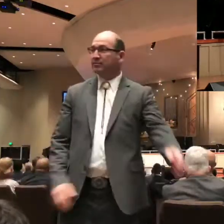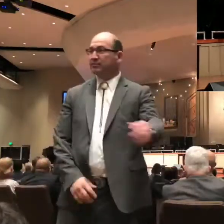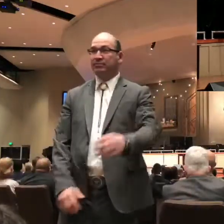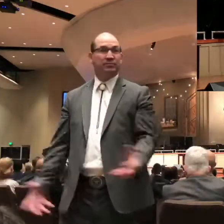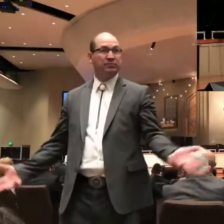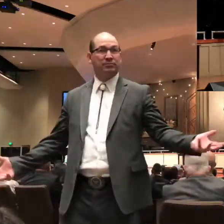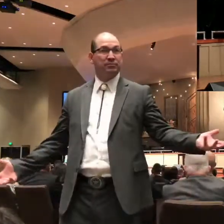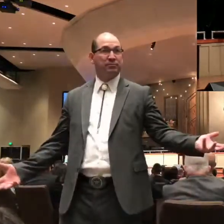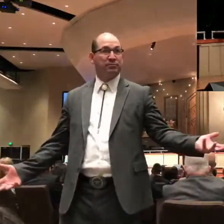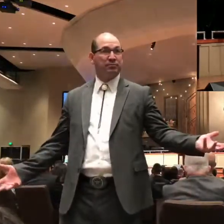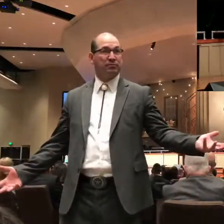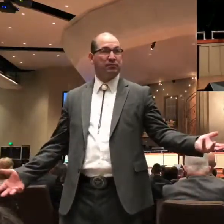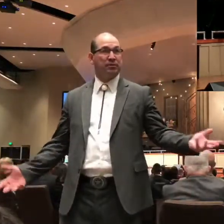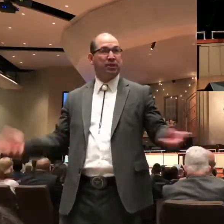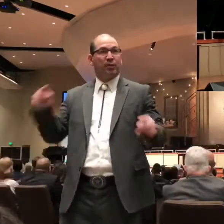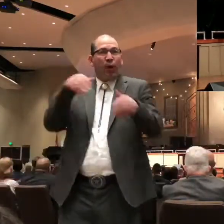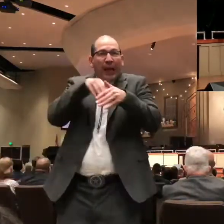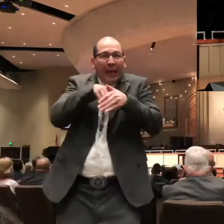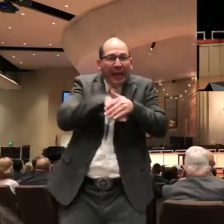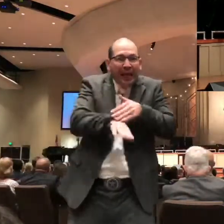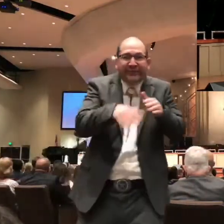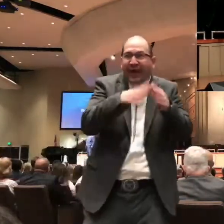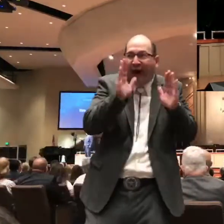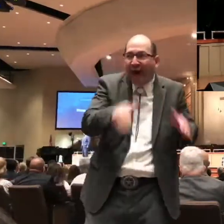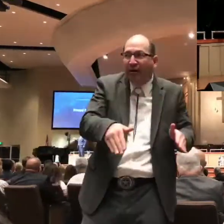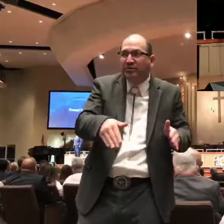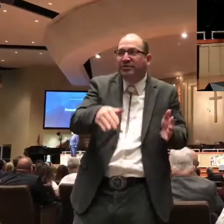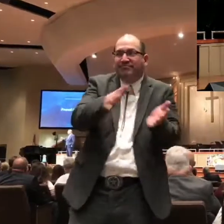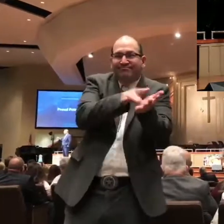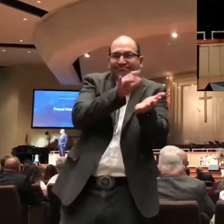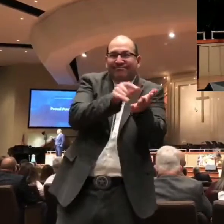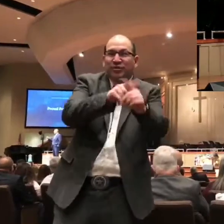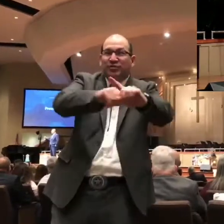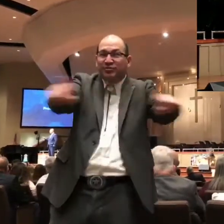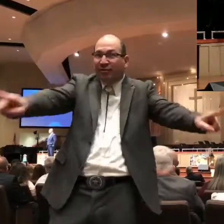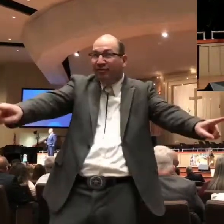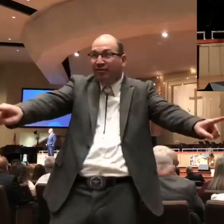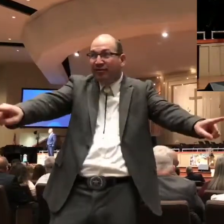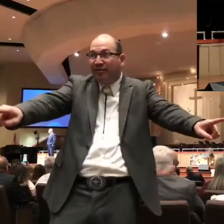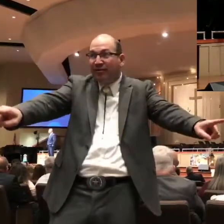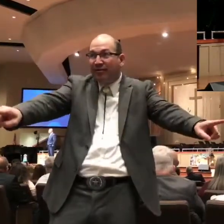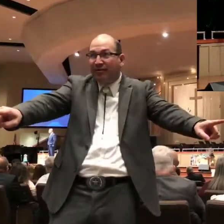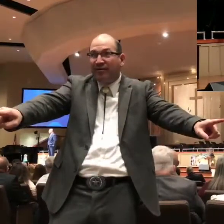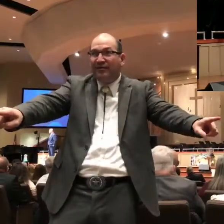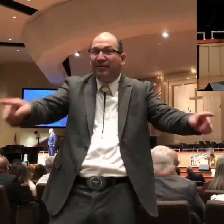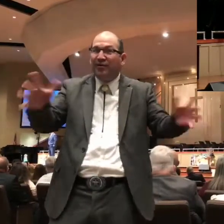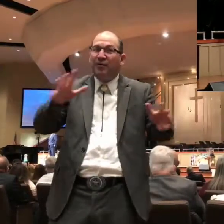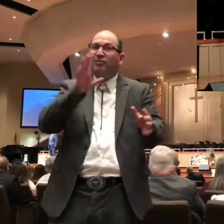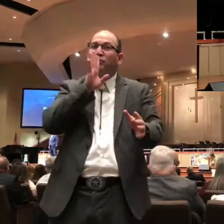Just find out if those that want to creep in your little sneak room want to have that kind of a conversation.